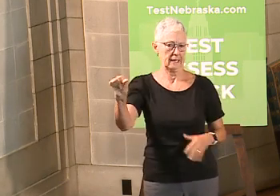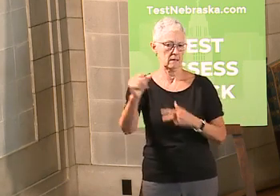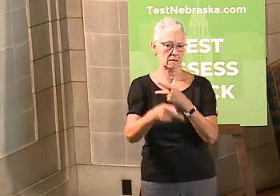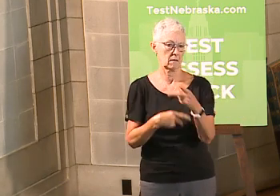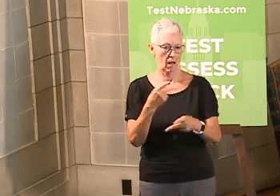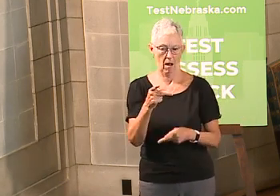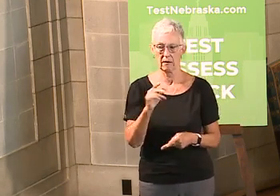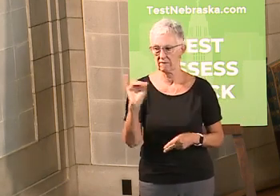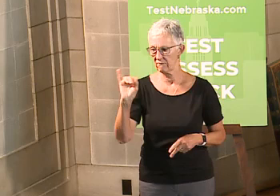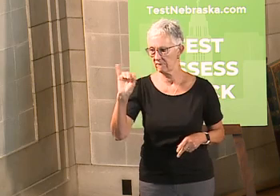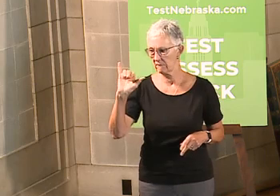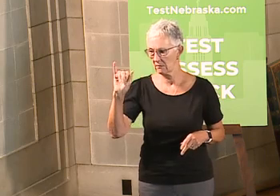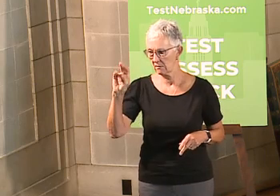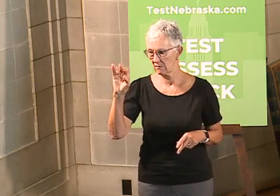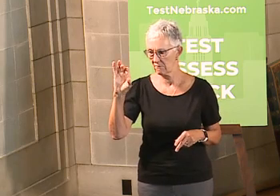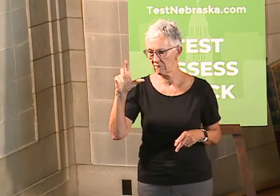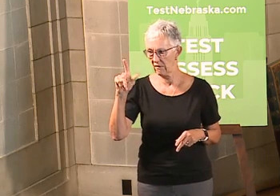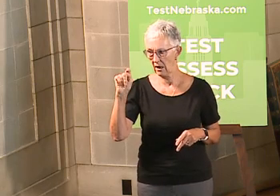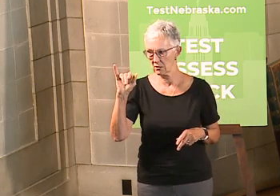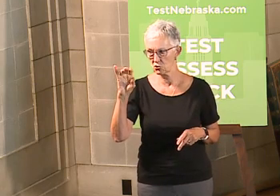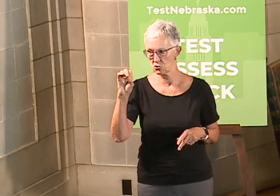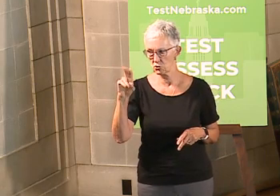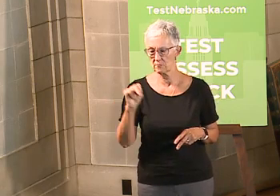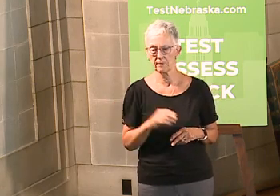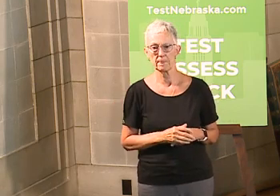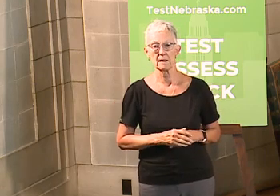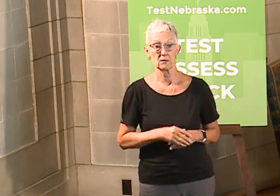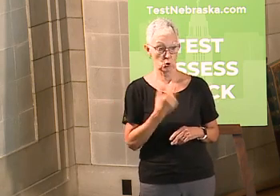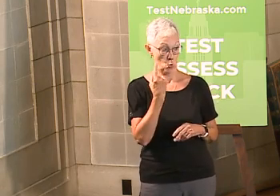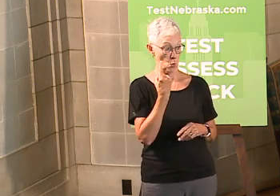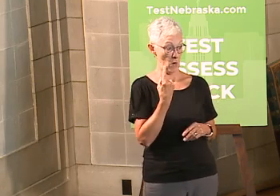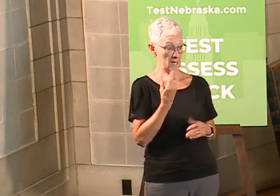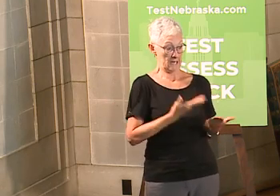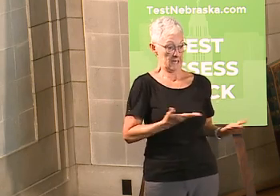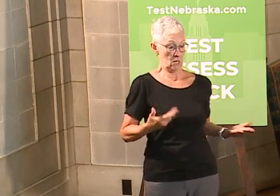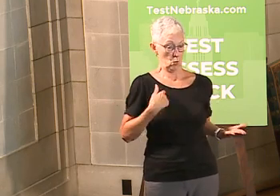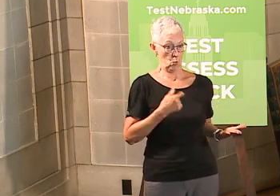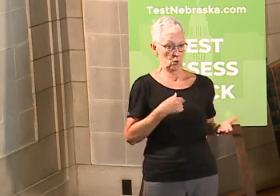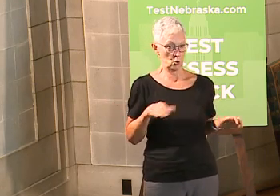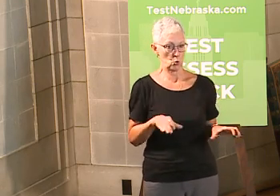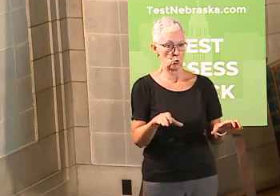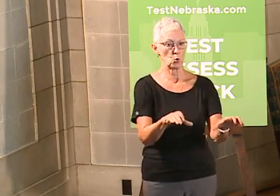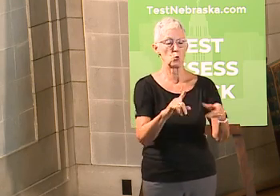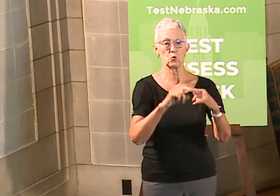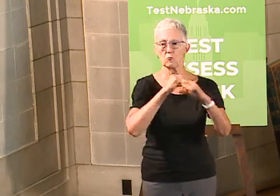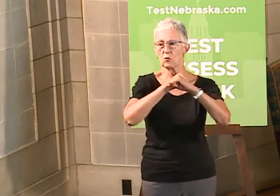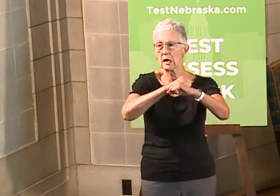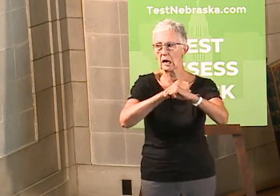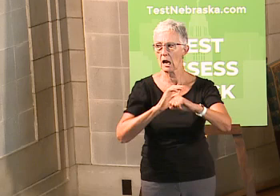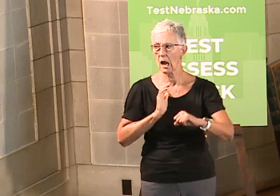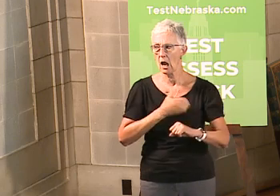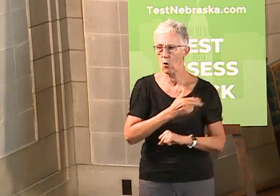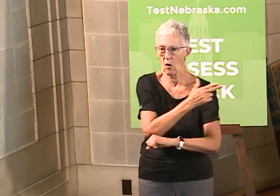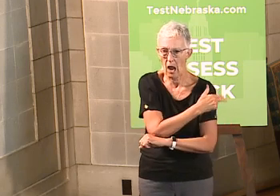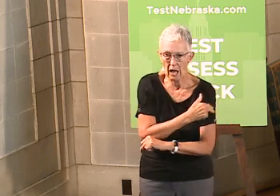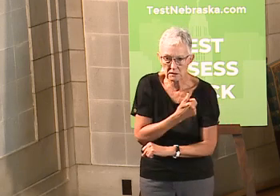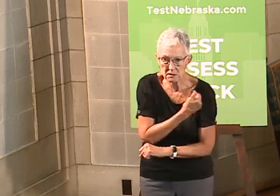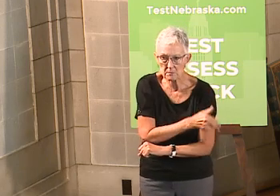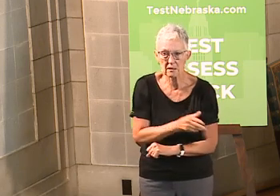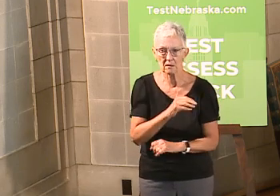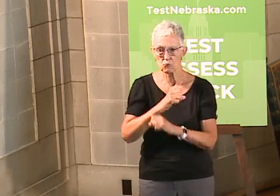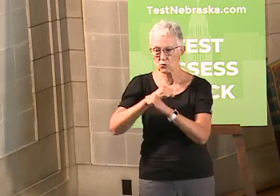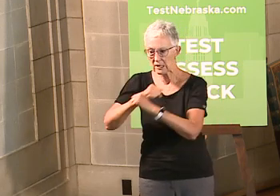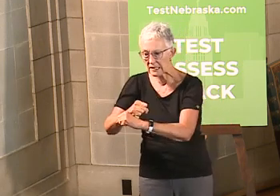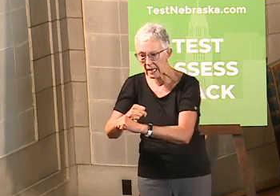for coronavirus. So just a couple of examples of some of the steps we're taking to be able to make sure we're protecting our hospital capacity, some of the at-risk groups we